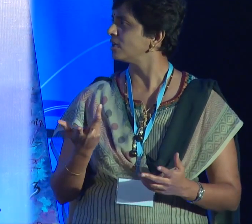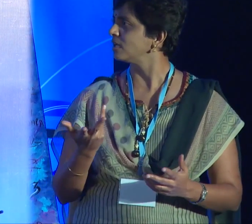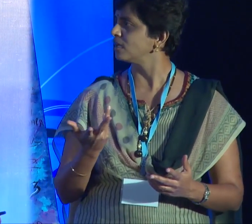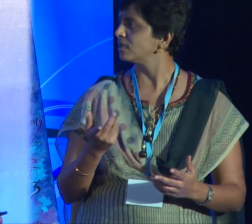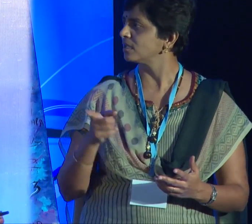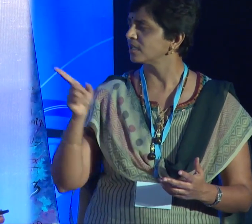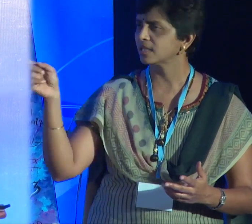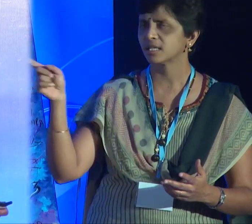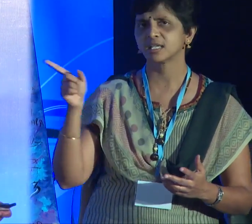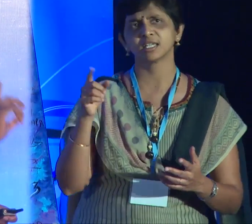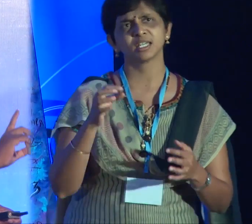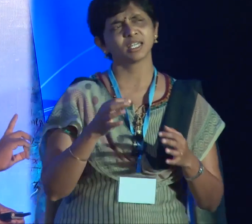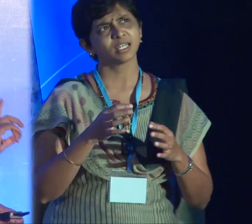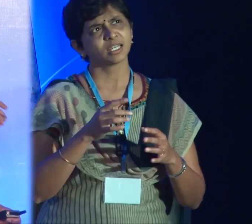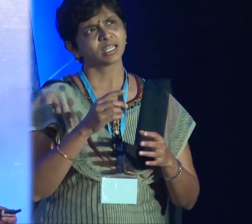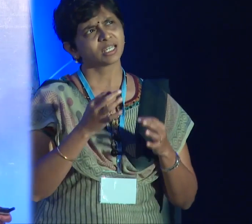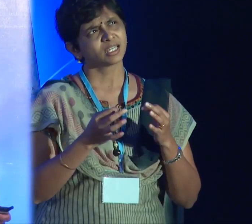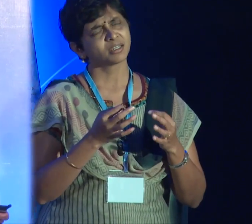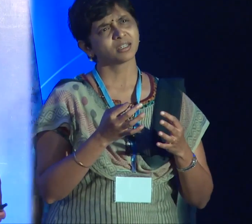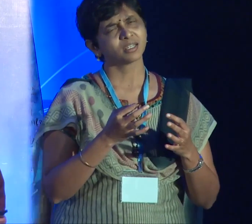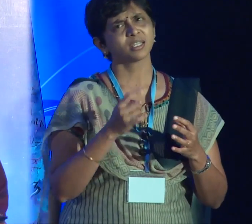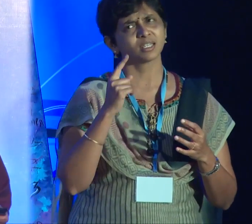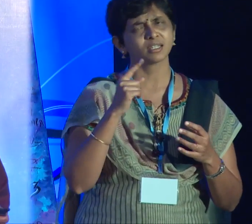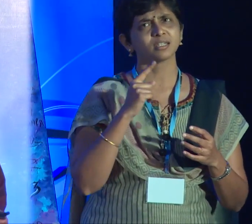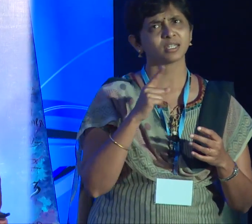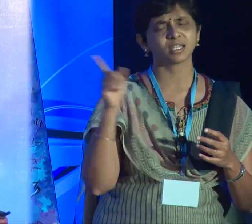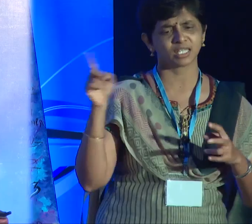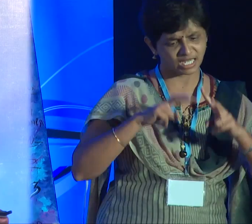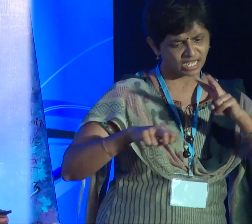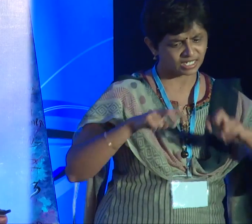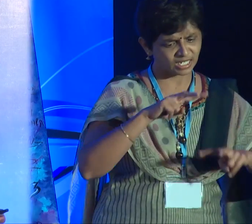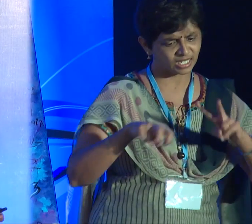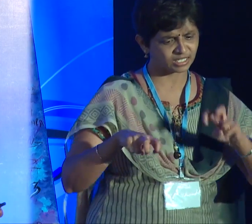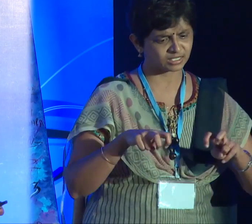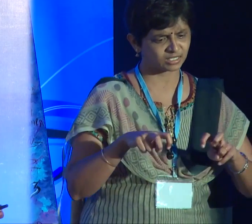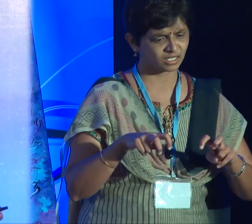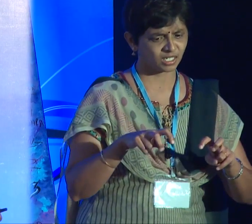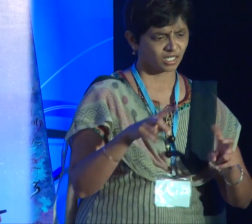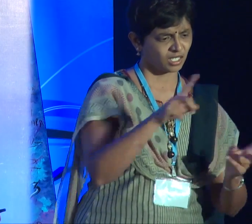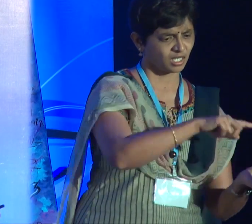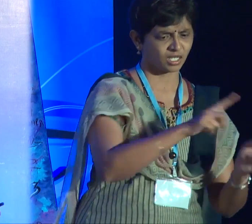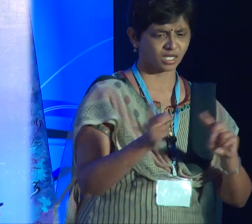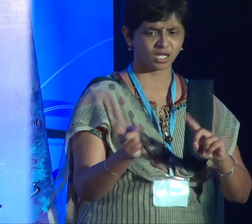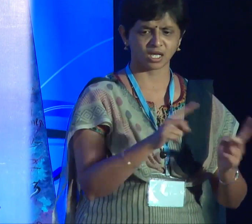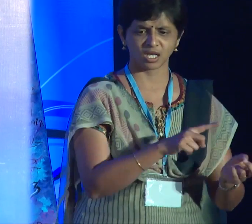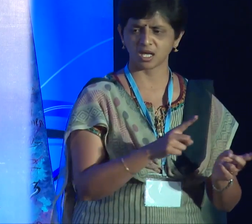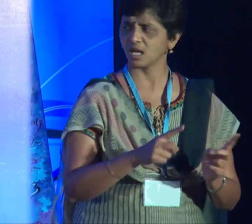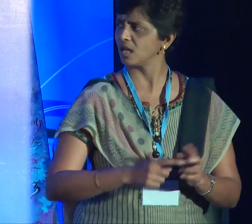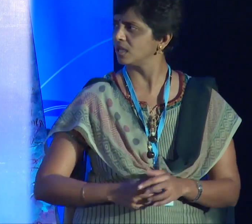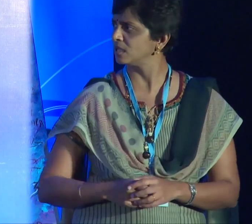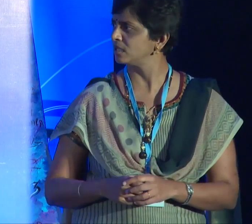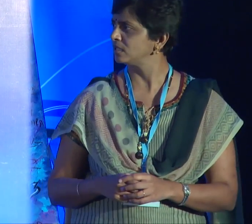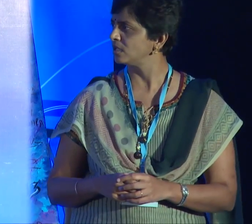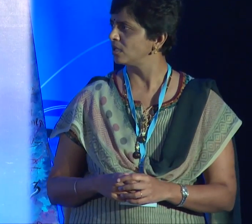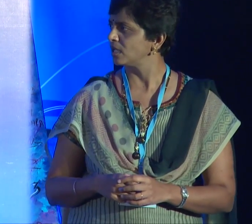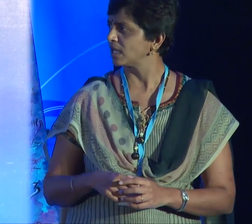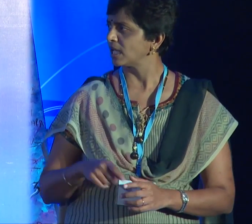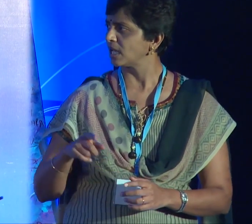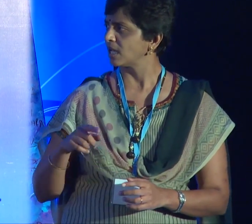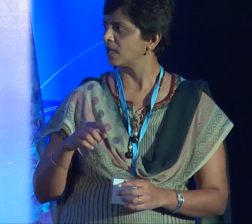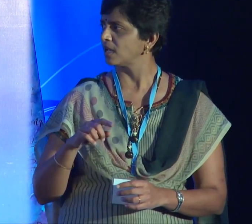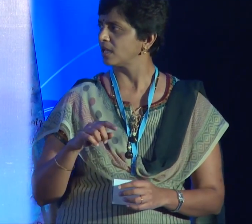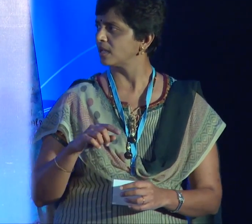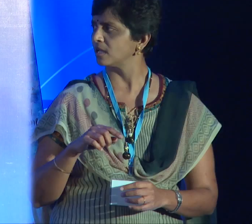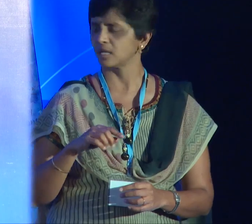And I kept saying, is there a correlation between this event and his decision to support